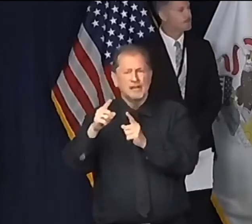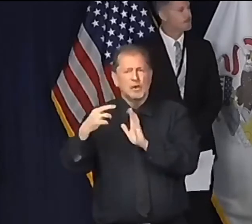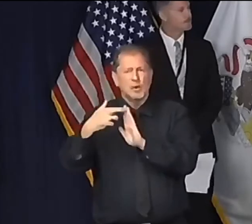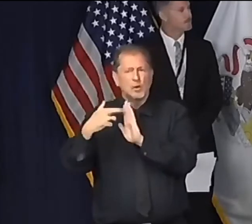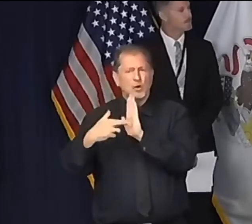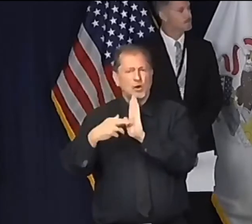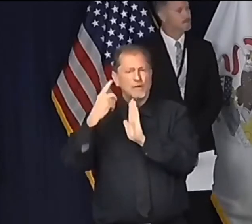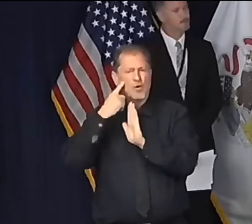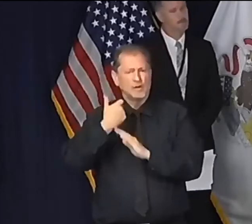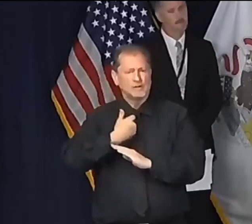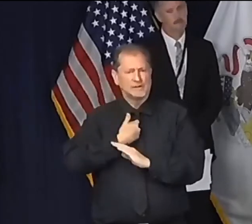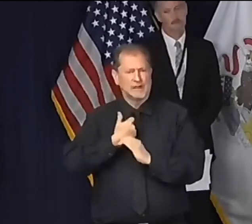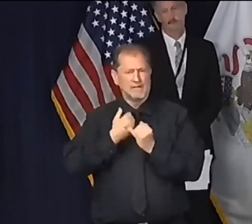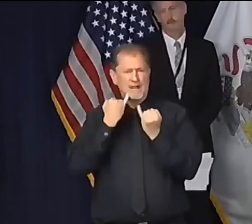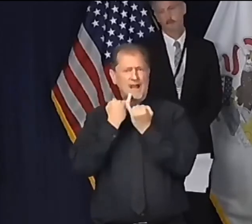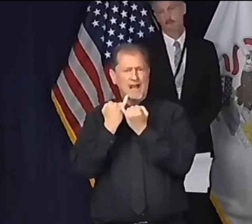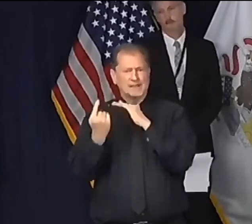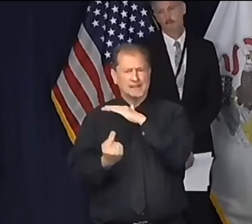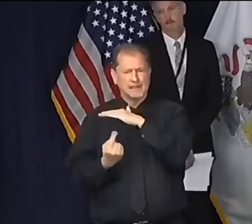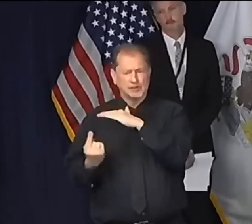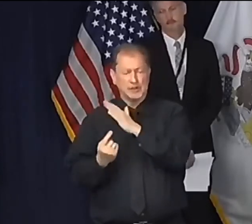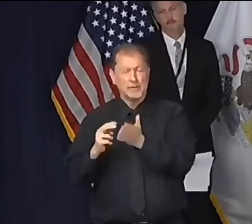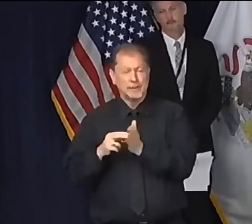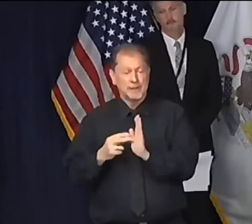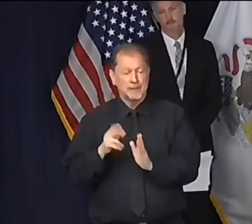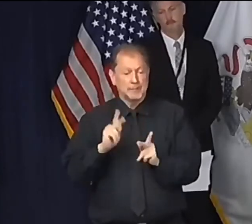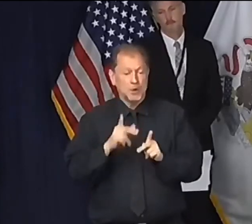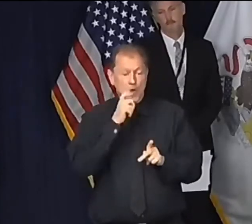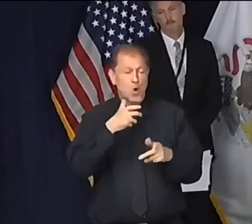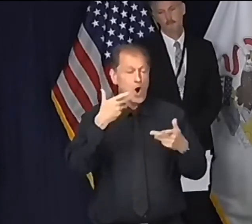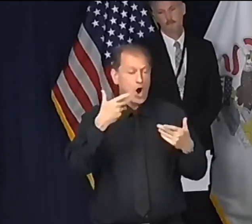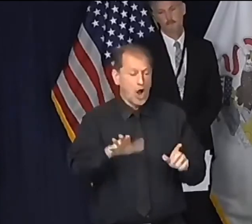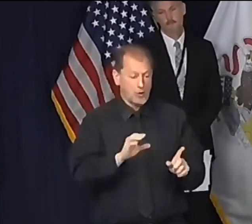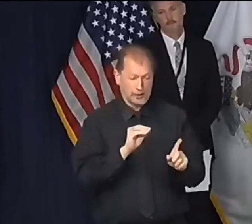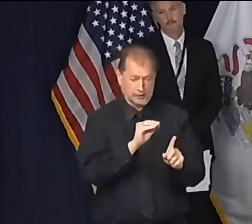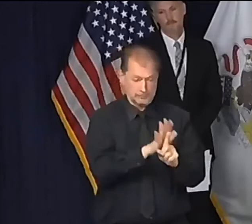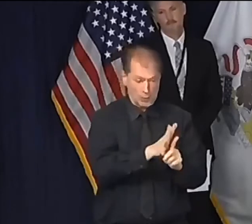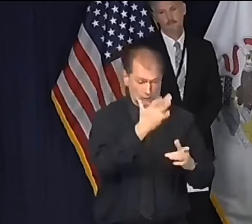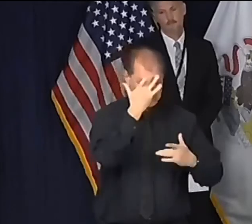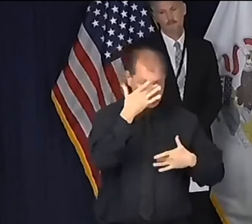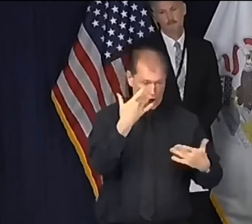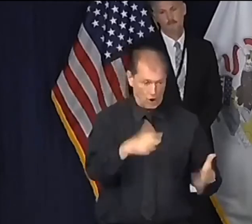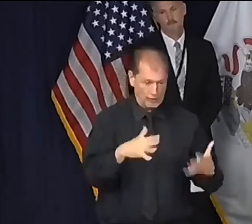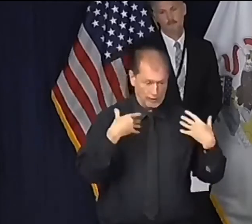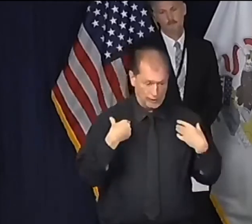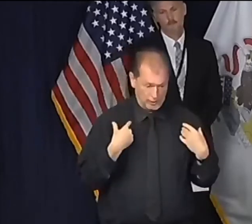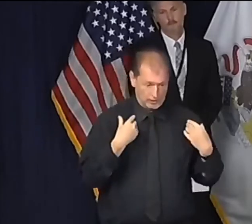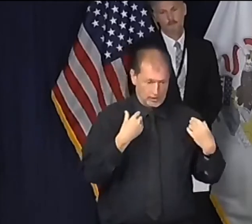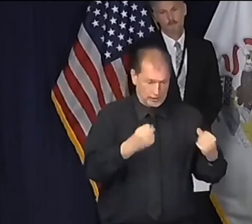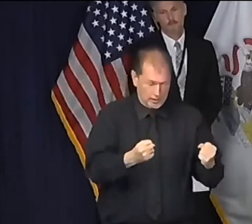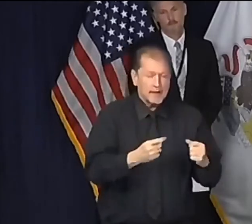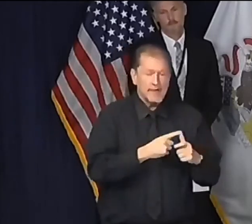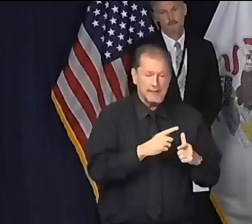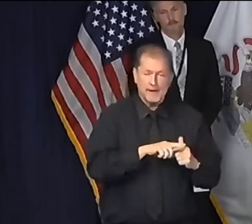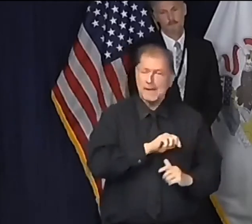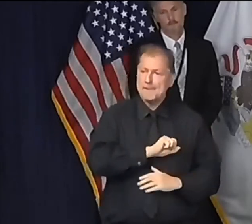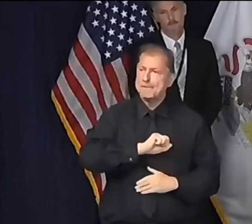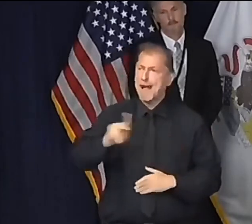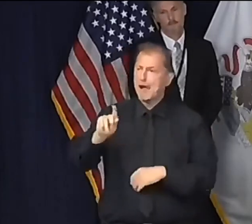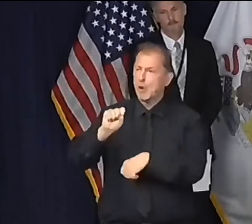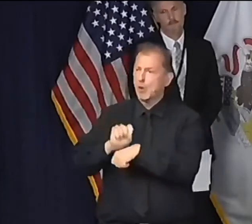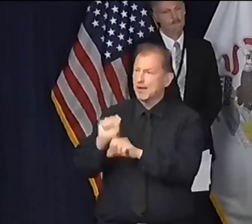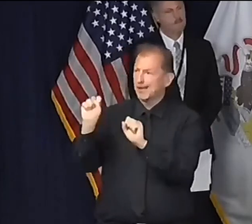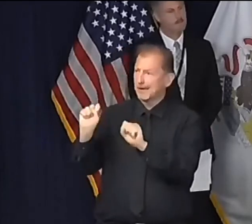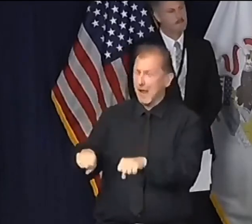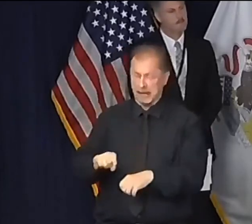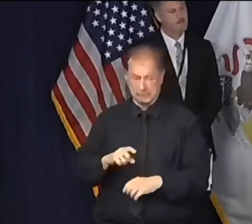it easier for those who have been exposed to return to work if they are asymptomatic. What is your take